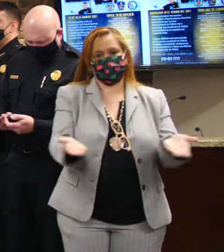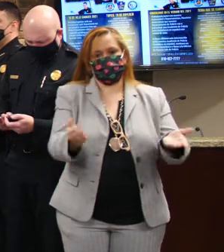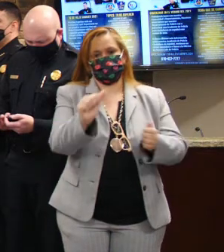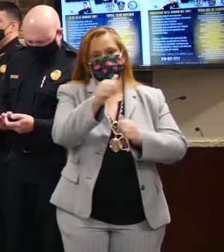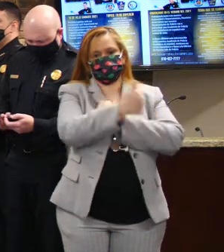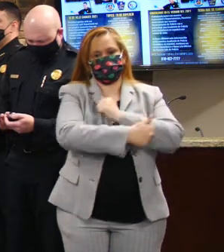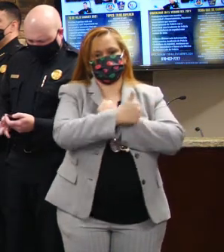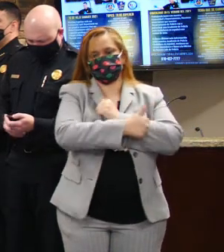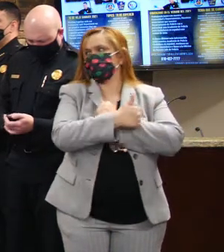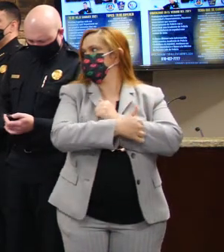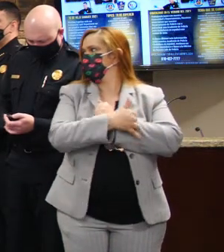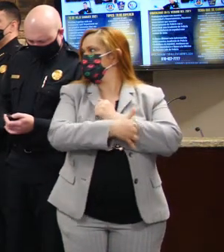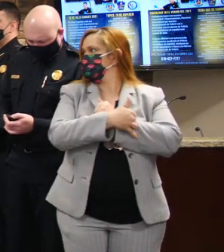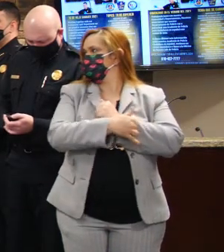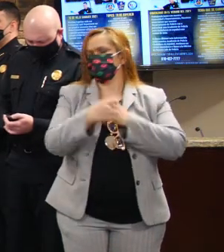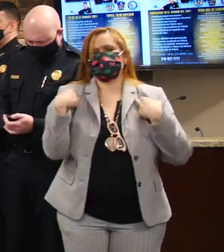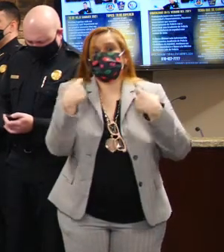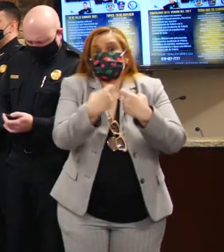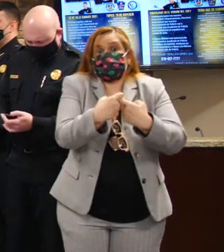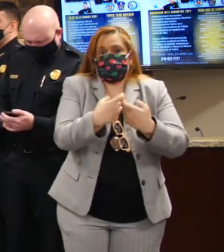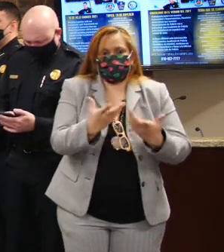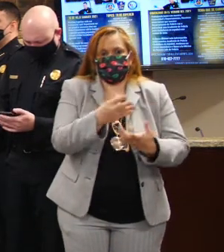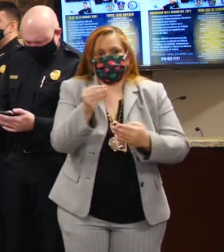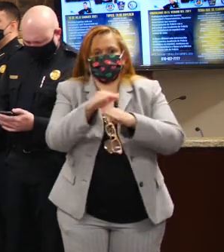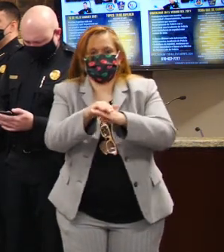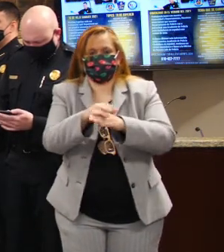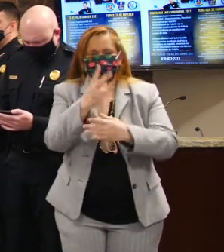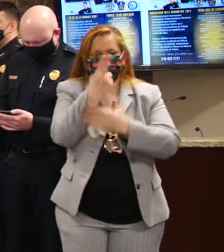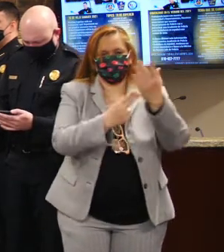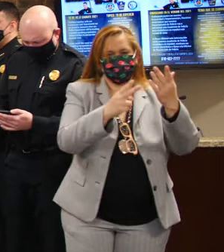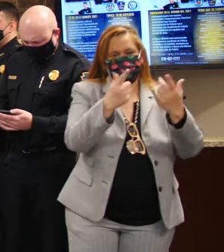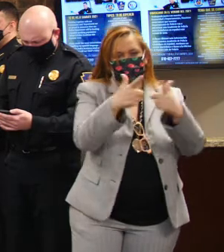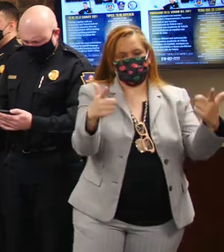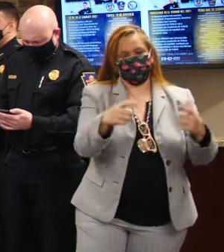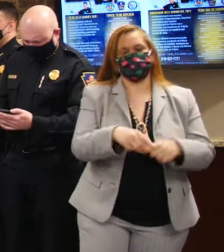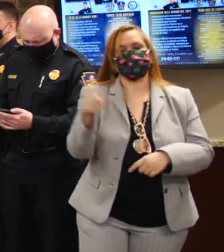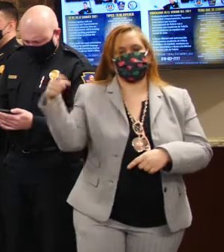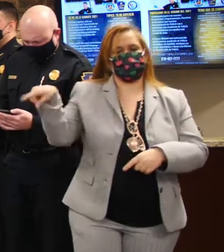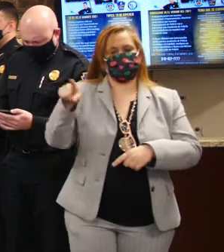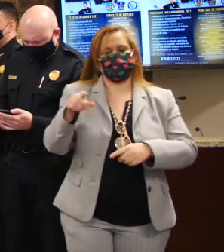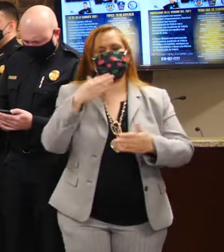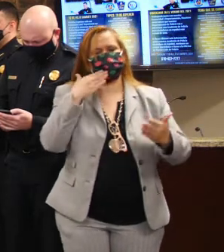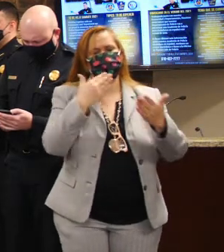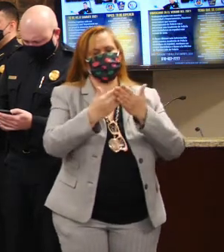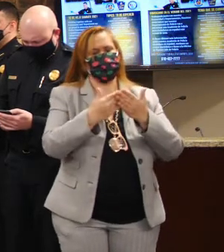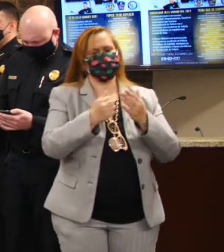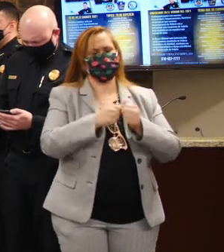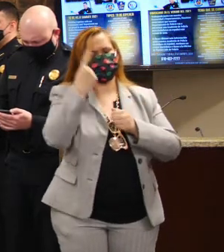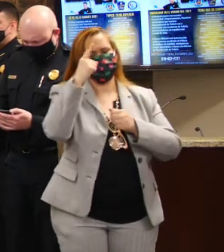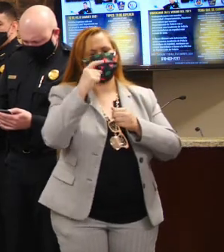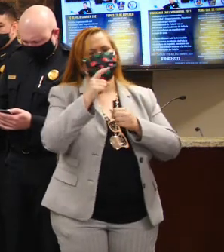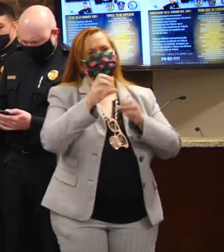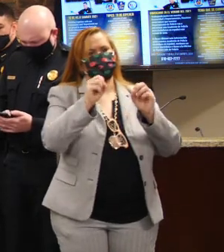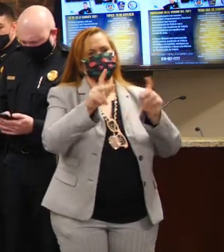support the police. I'm gonna say that part in Spanish, because I think the Hispanic community need to know that. Yo le doy las gracias a todos, los que están aquí, especialmente